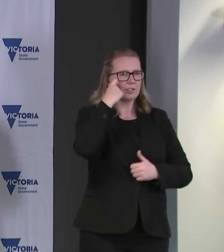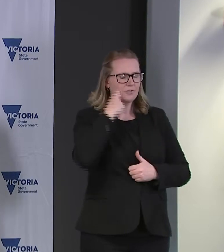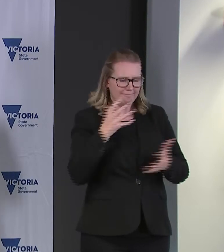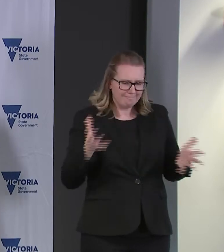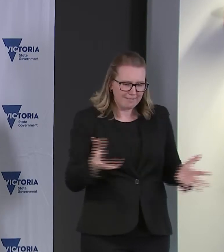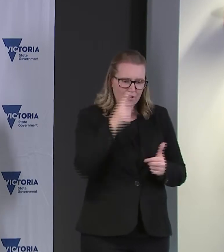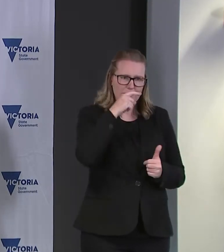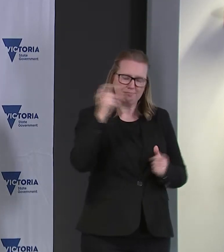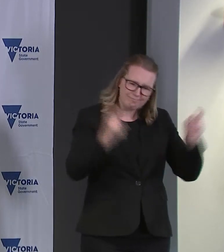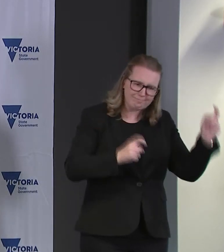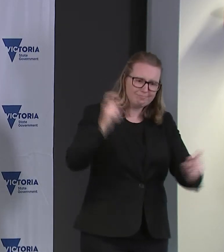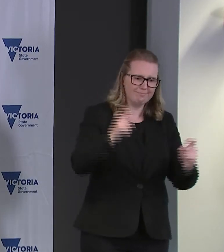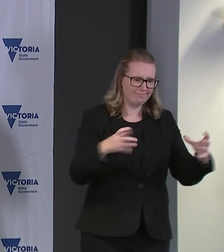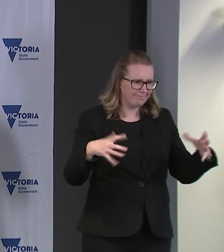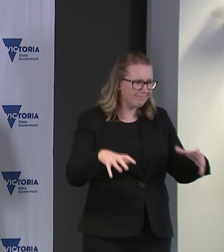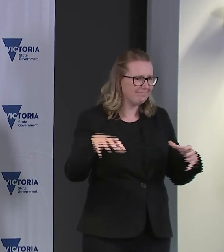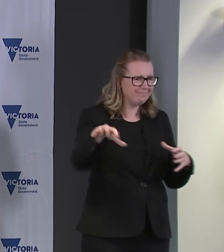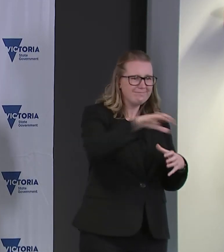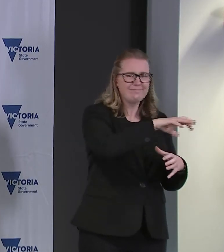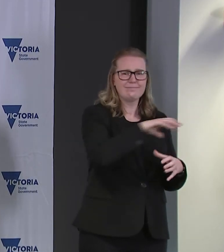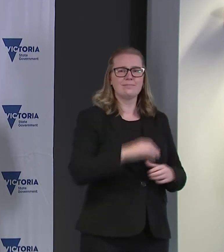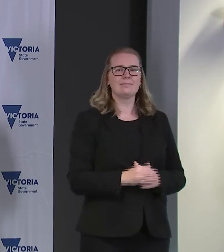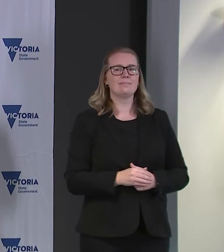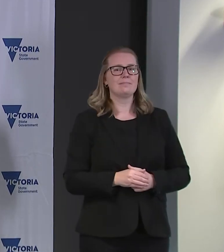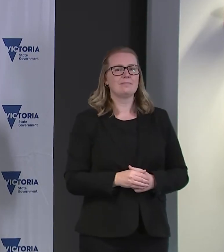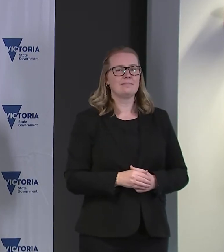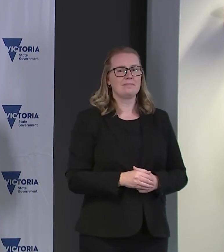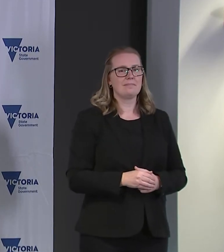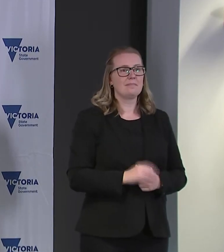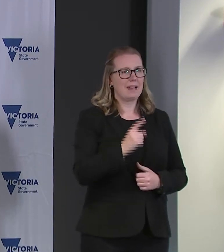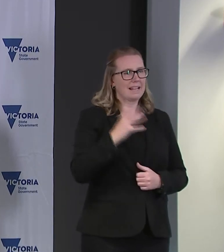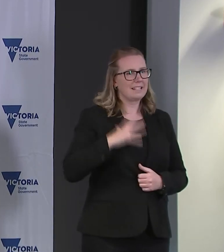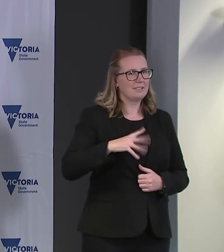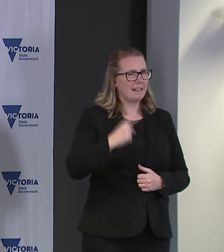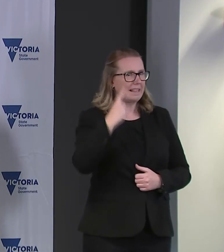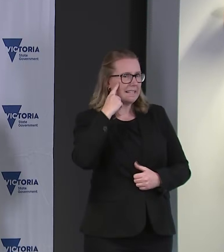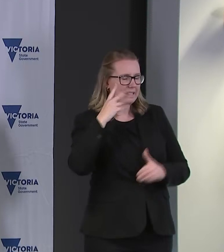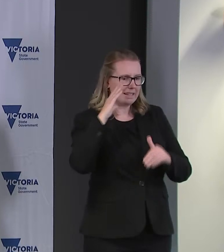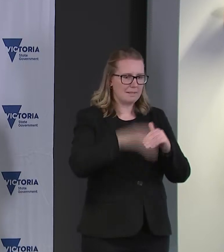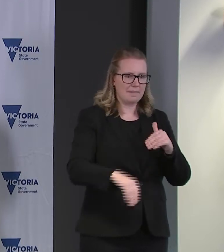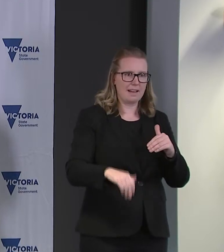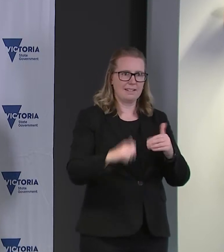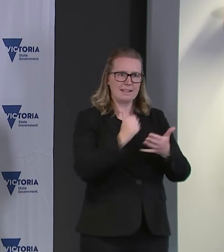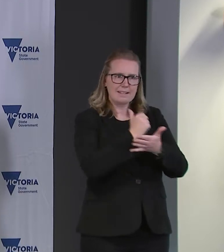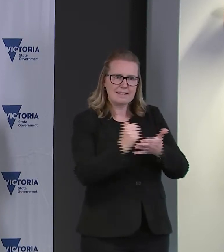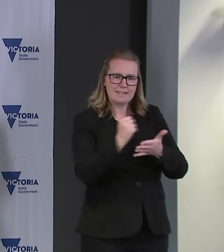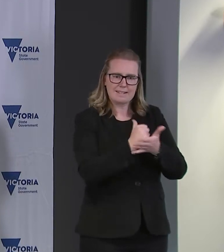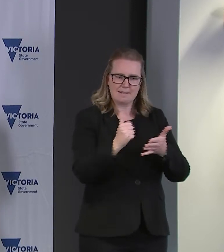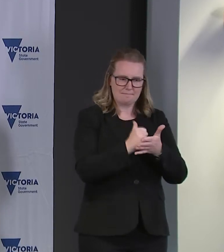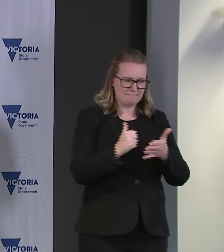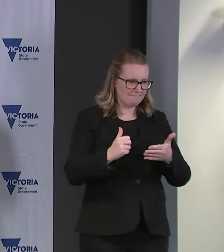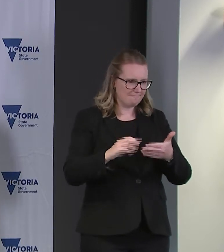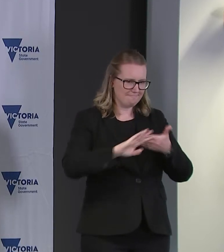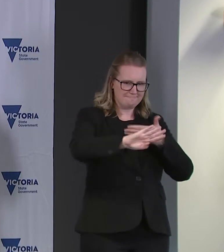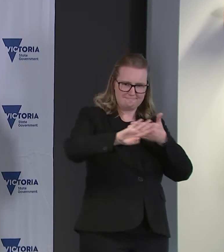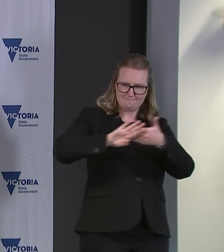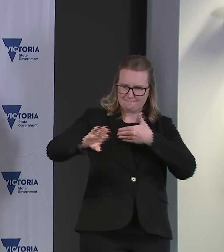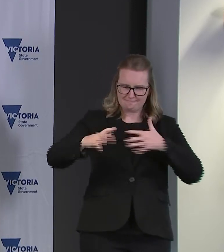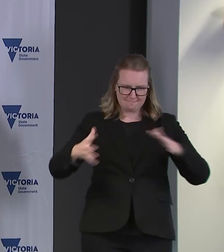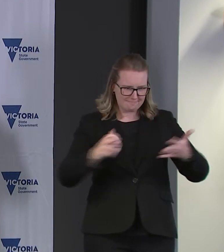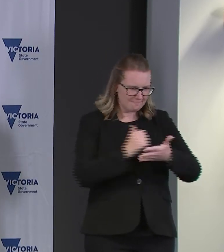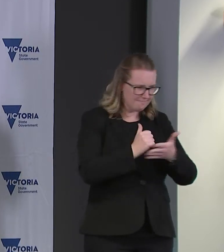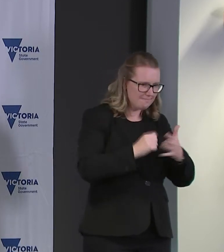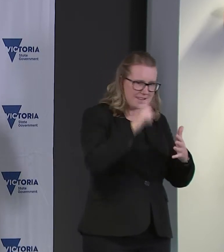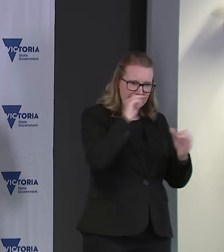and part of that, they want to rethink of density limits and square metre rules. Now, obviously, it's premature in Melbourne, but as a general